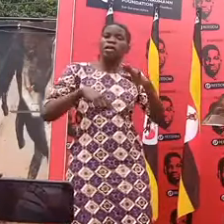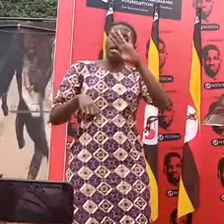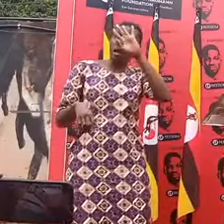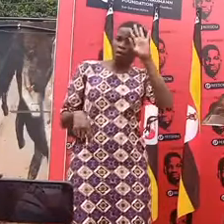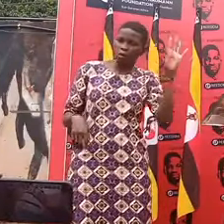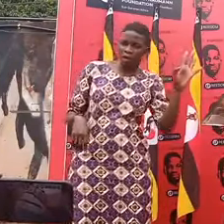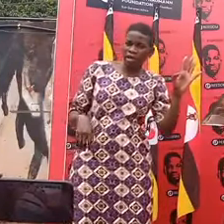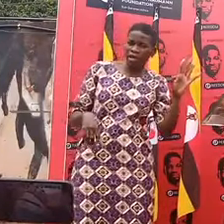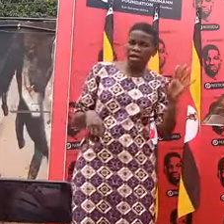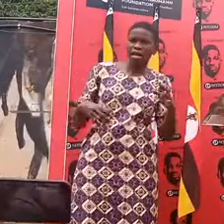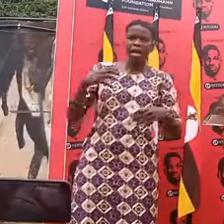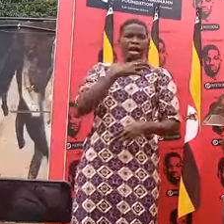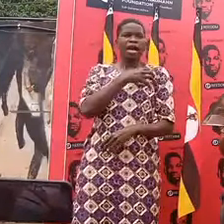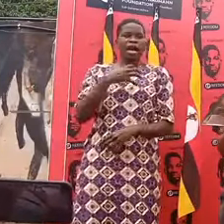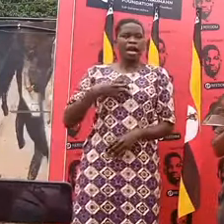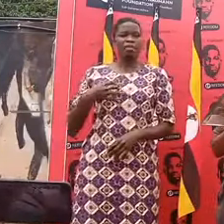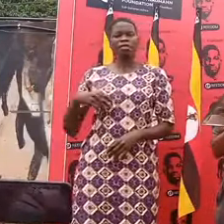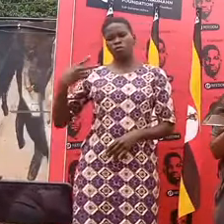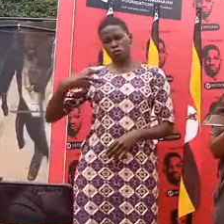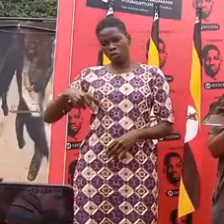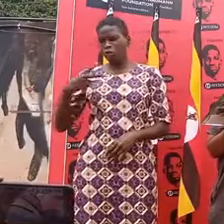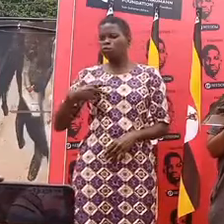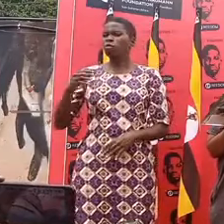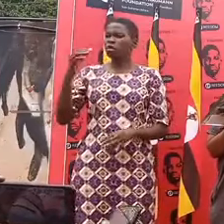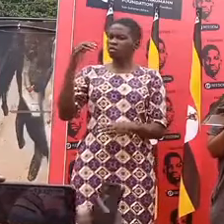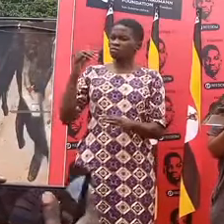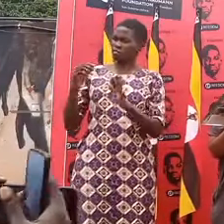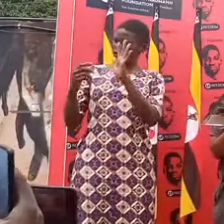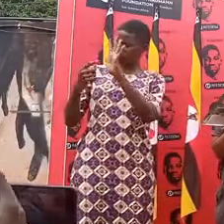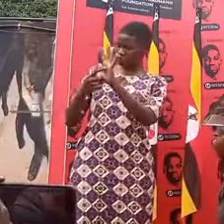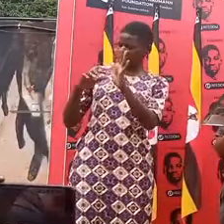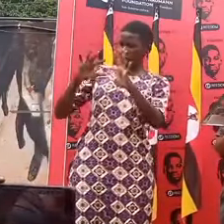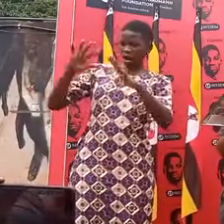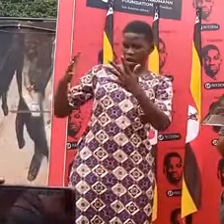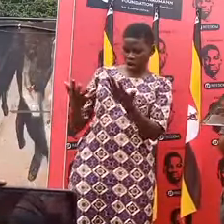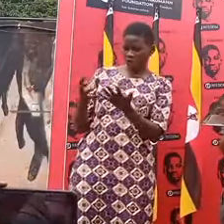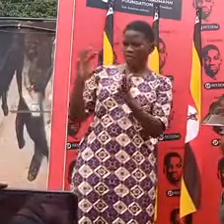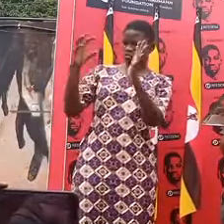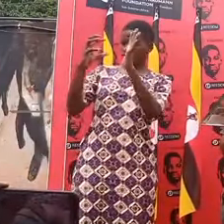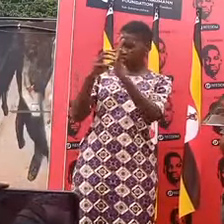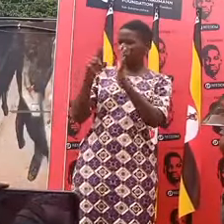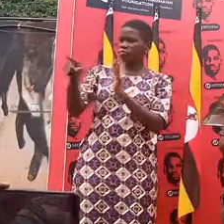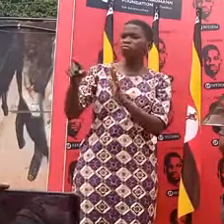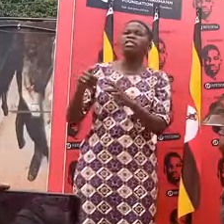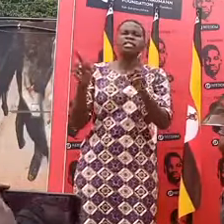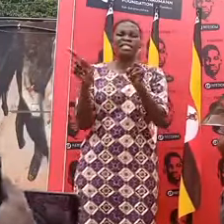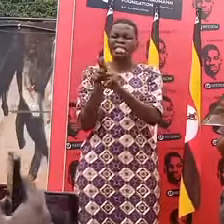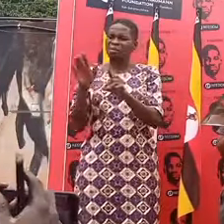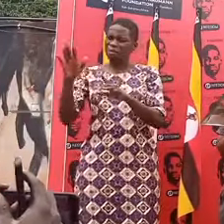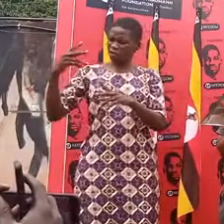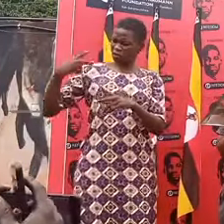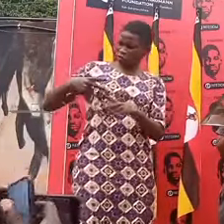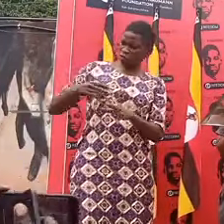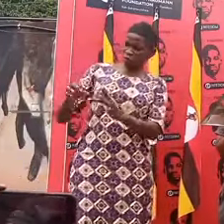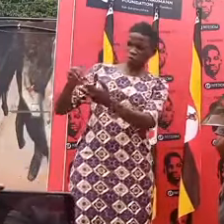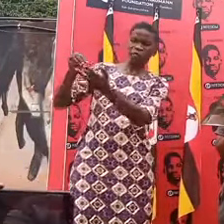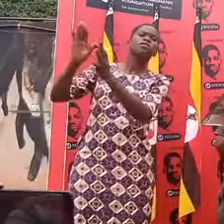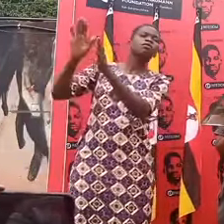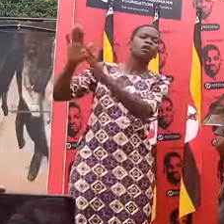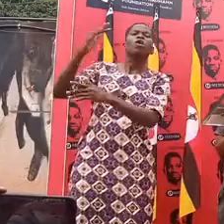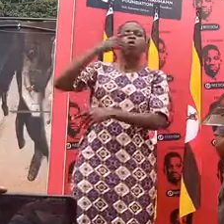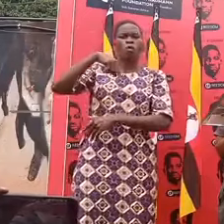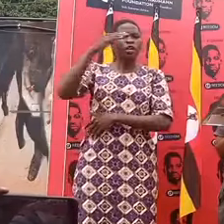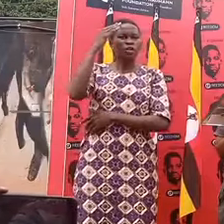the army uniform looks like. So we are saying, can police stop being non-partisan if it decides to arrest because of